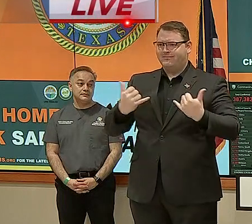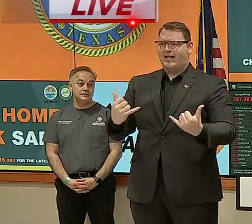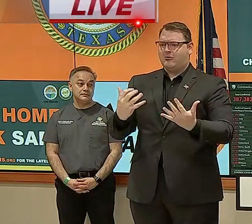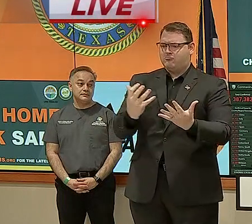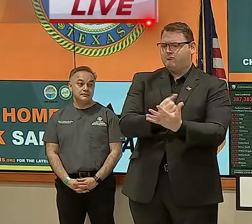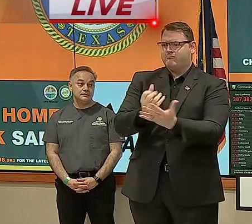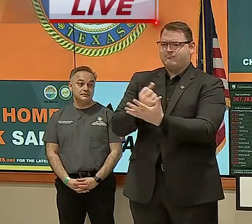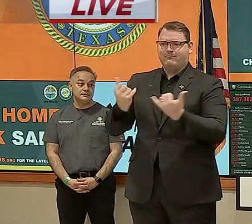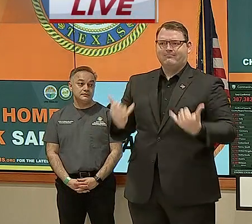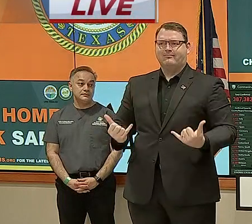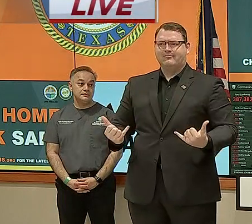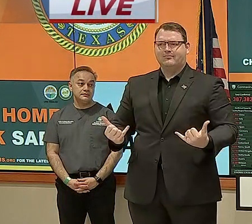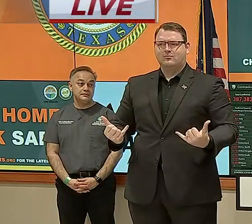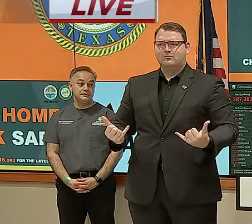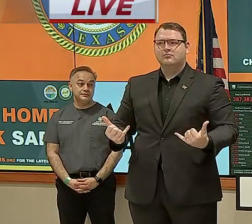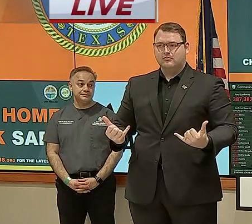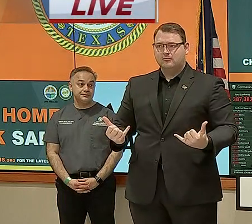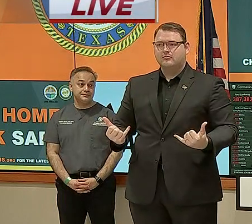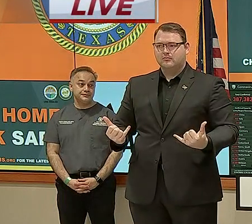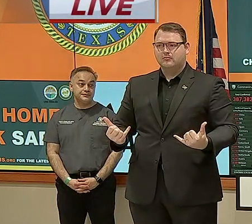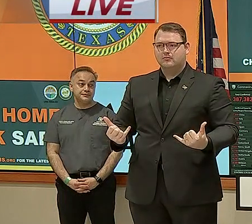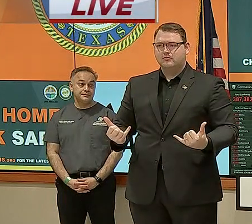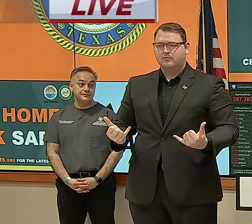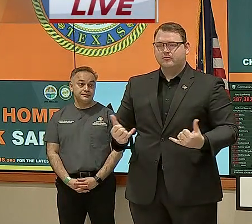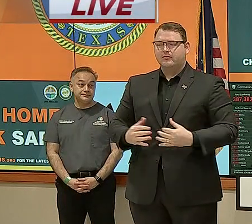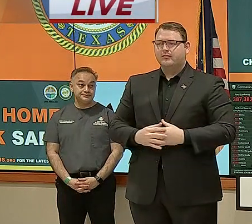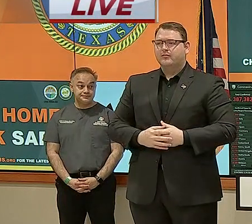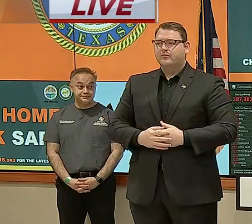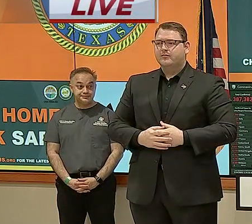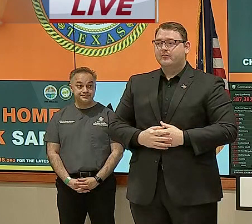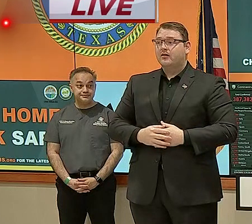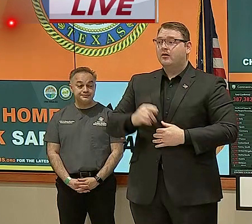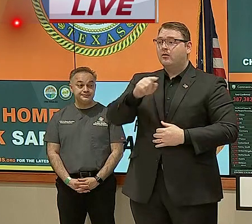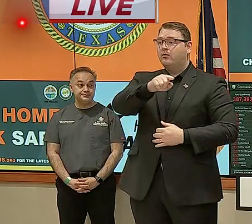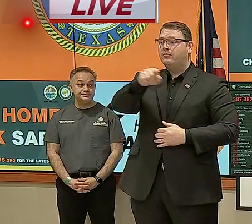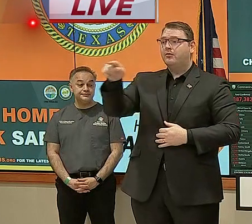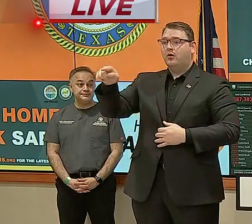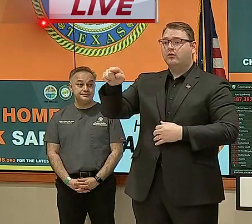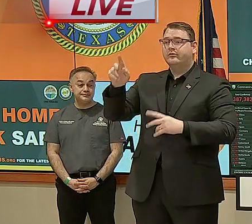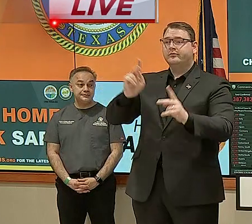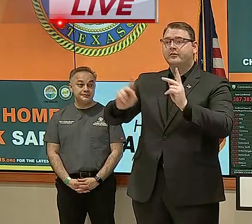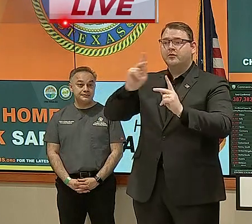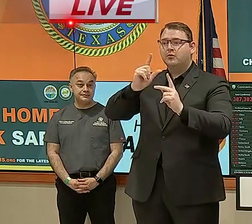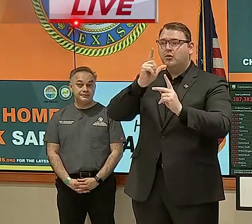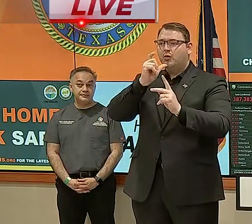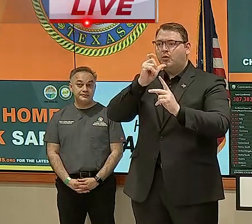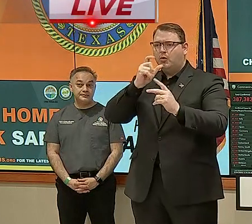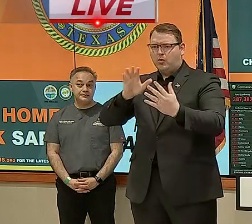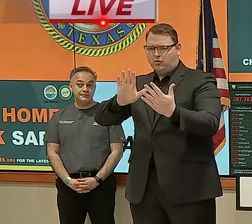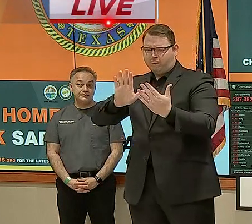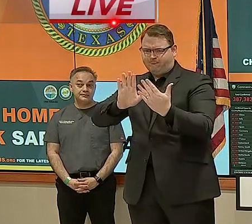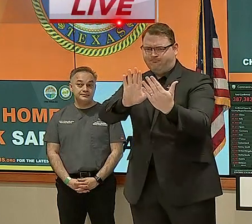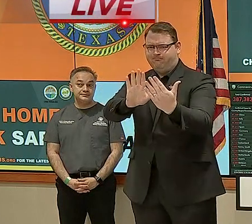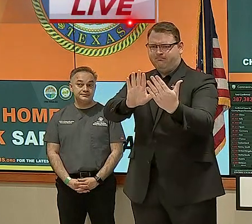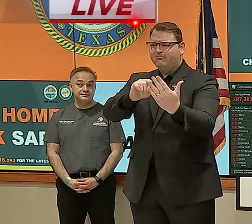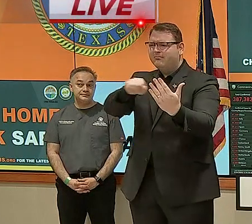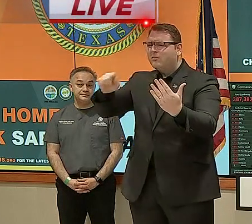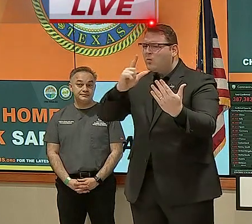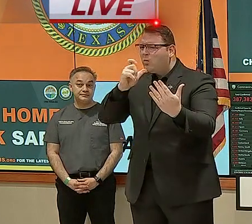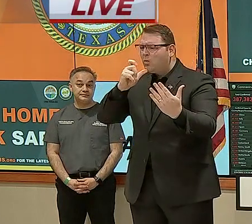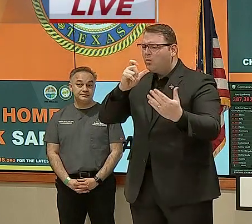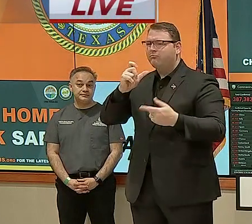The frontline entities who are fighting this disease are